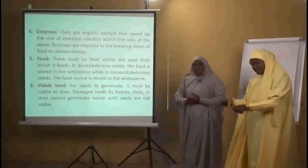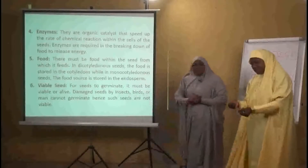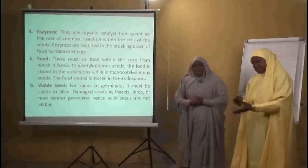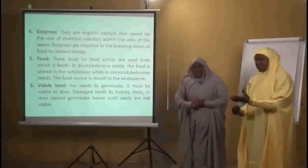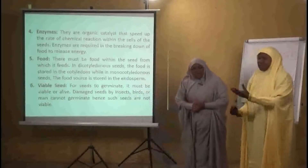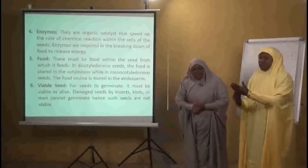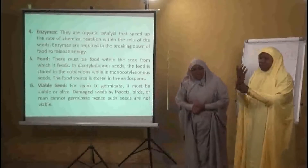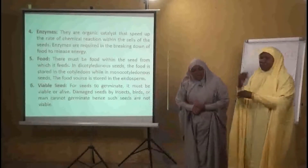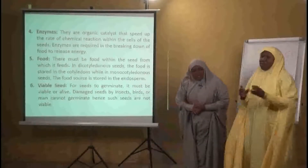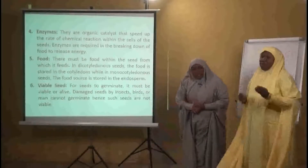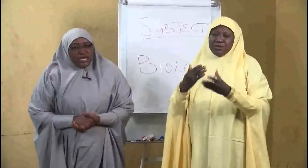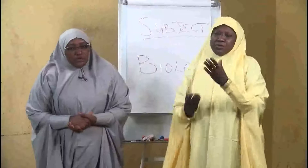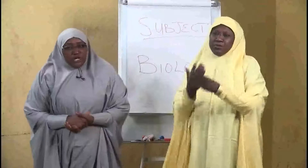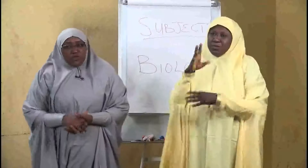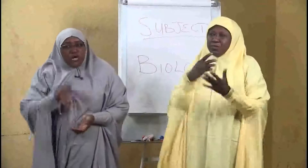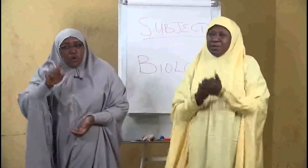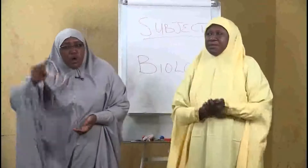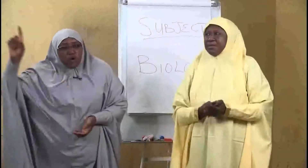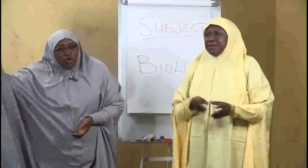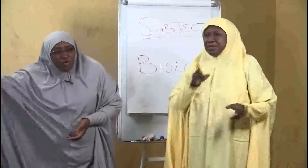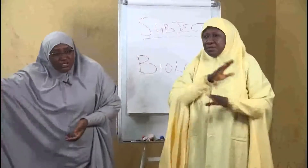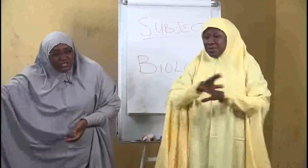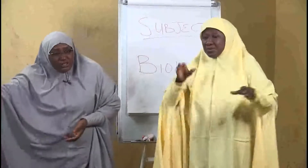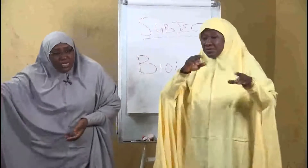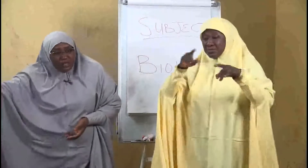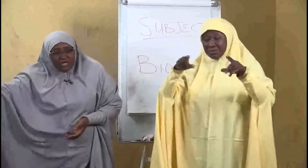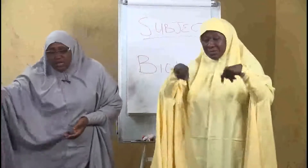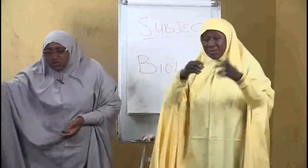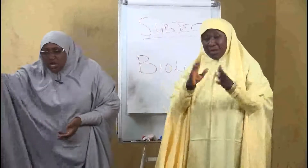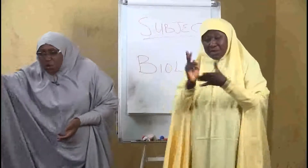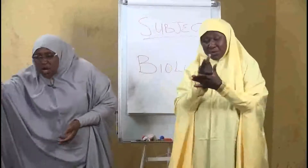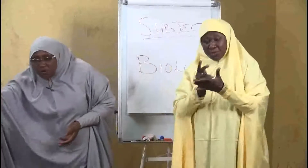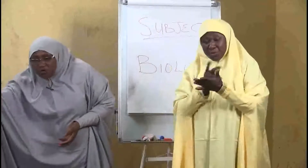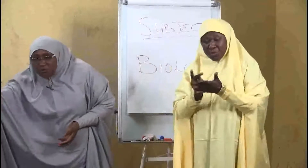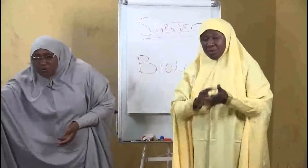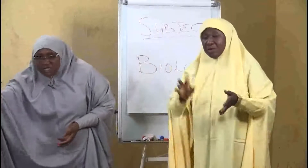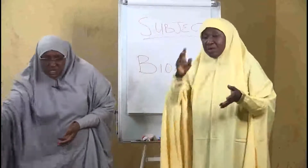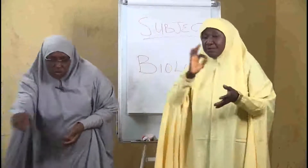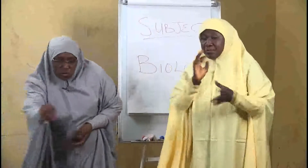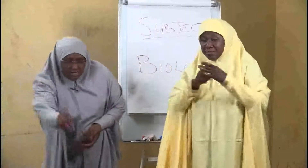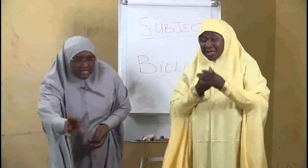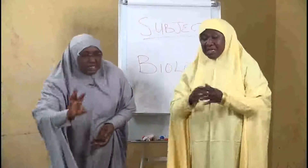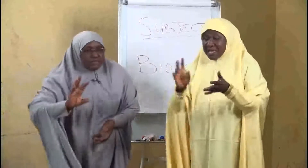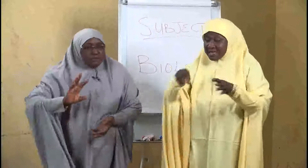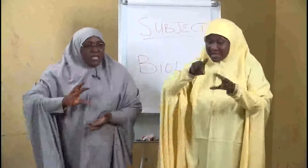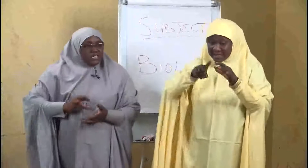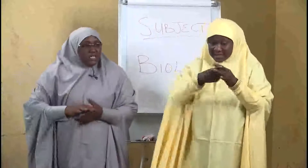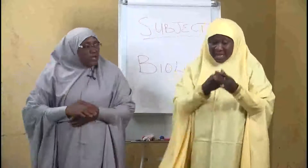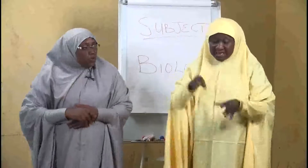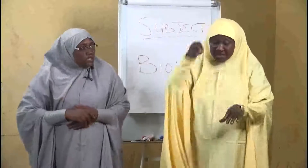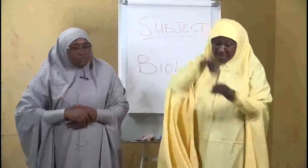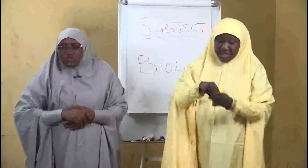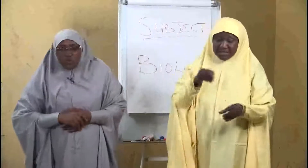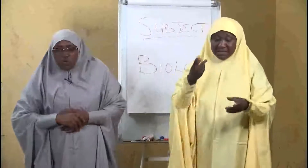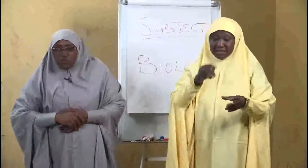a viable seed. My student, you cannot go and cook beans. Then you take one of the beans, then you go and start planting it that